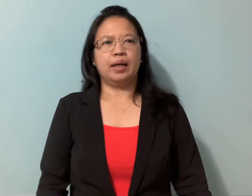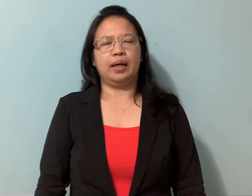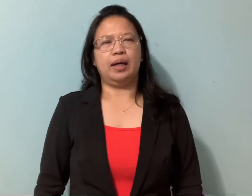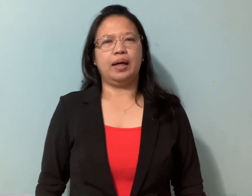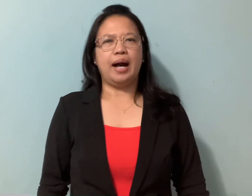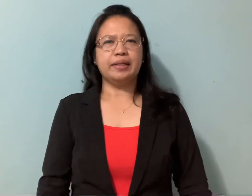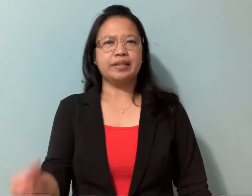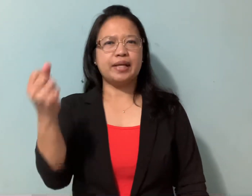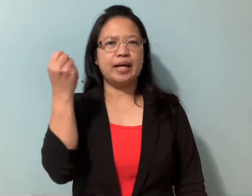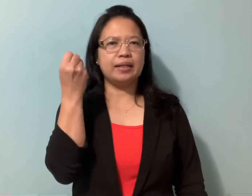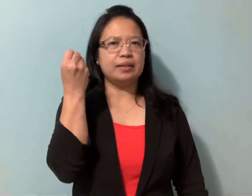And understand.